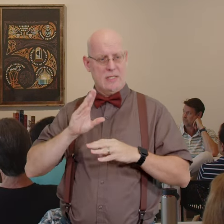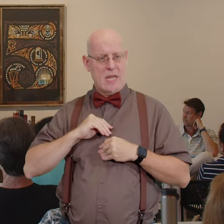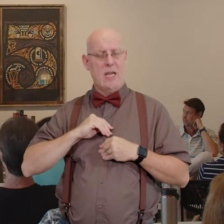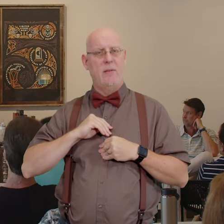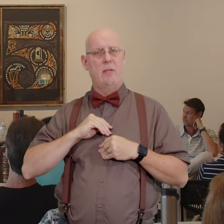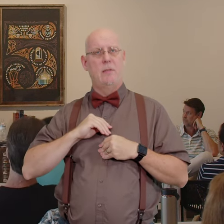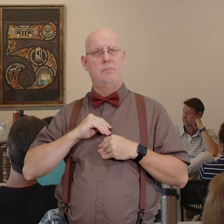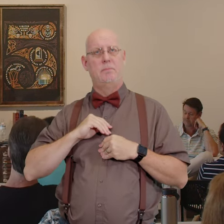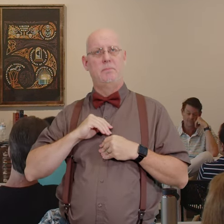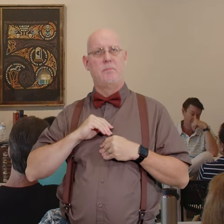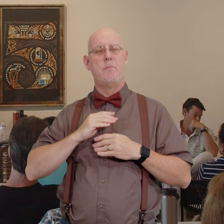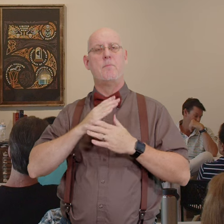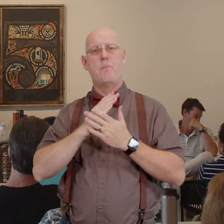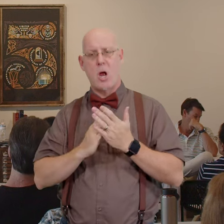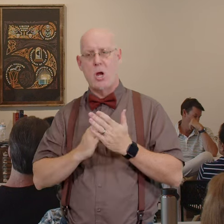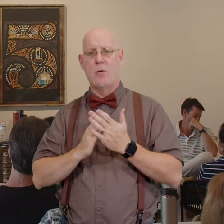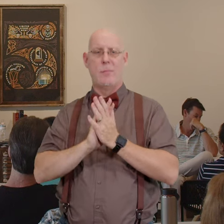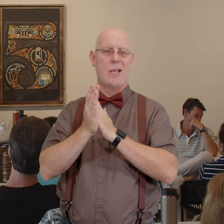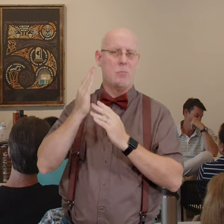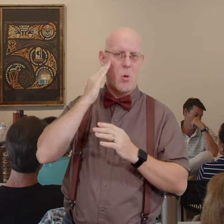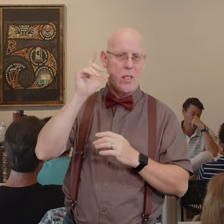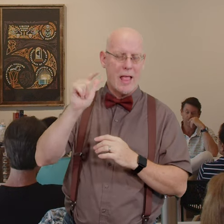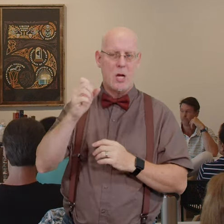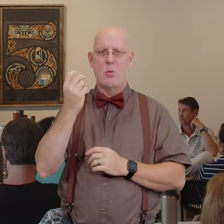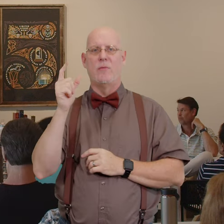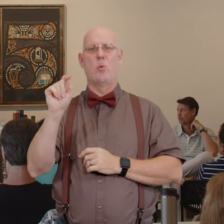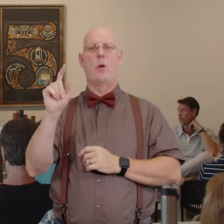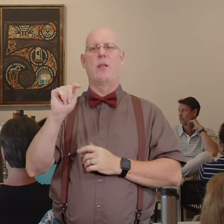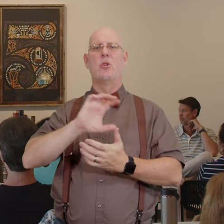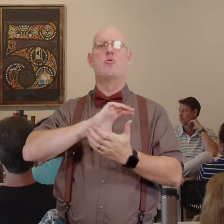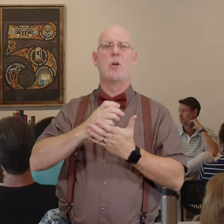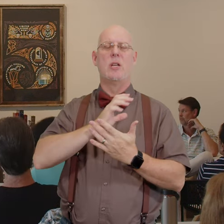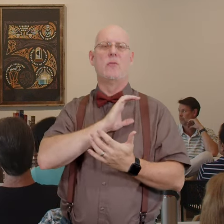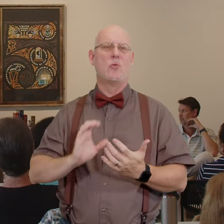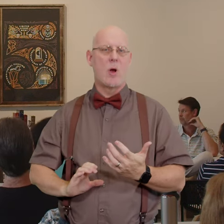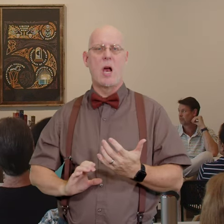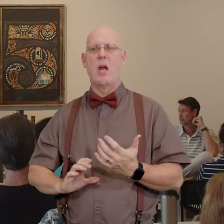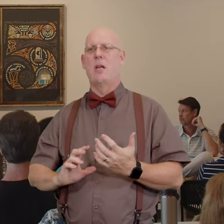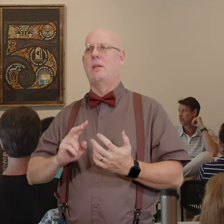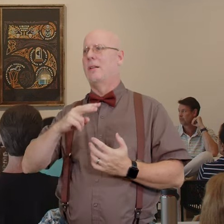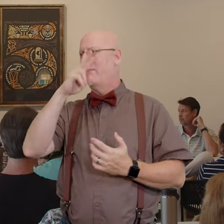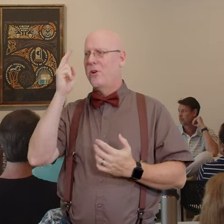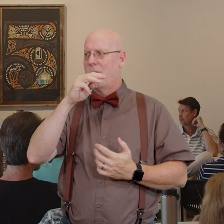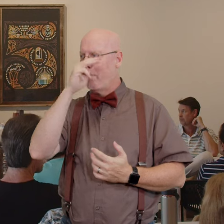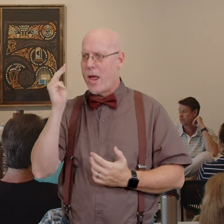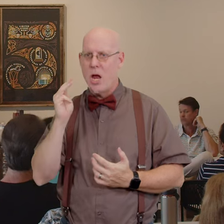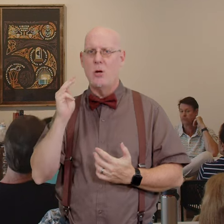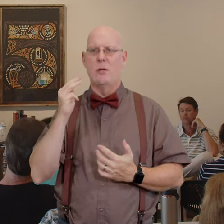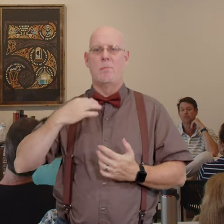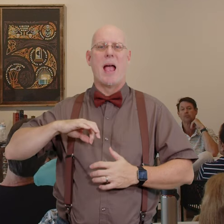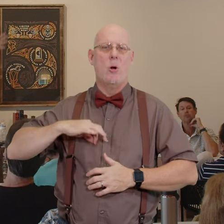you will receive part of what became known later in 1220 as the treasury of Christ and the Virgin Mary and the